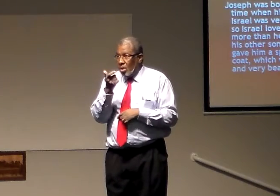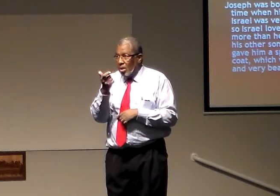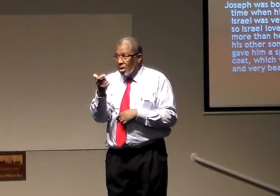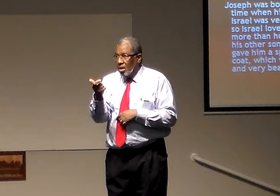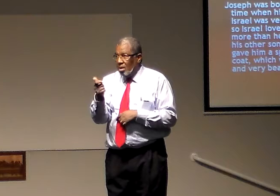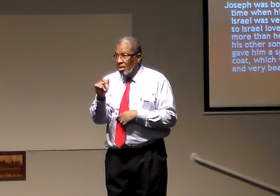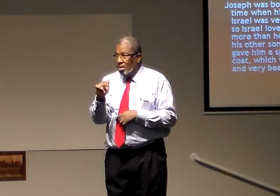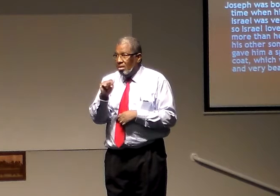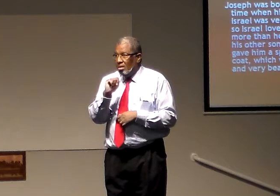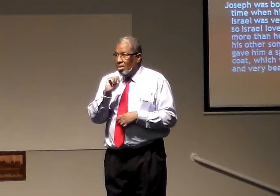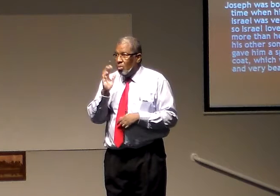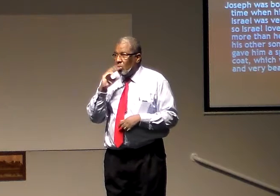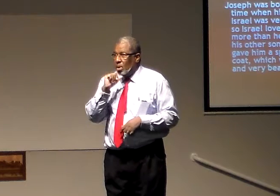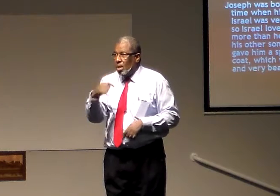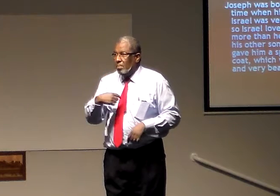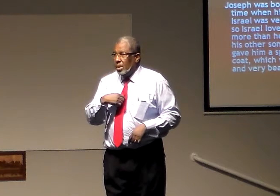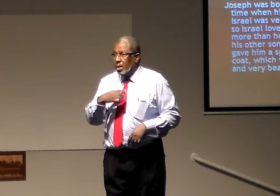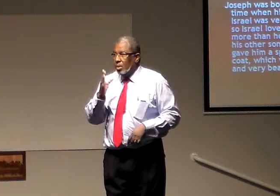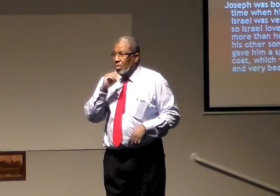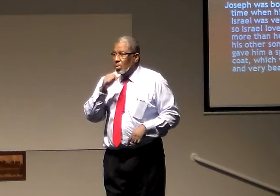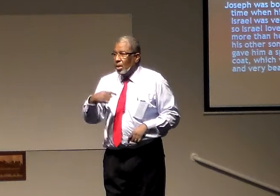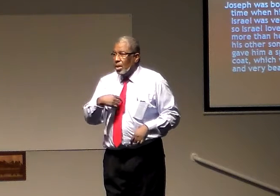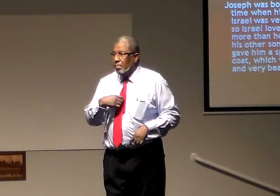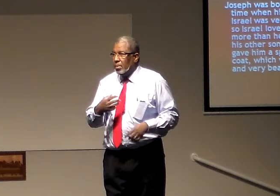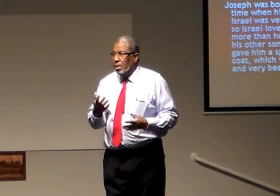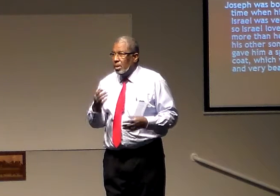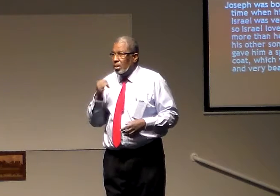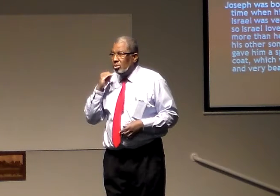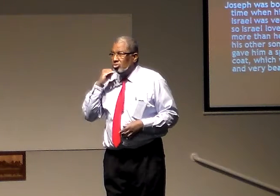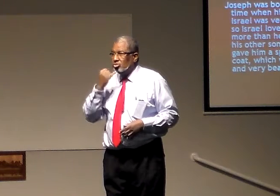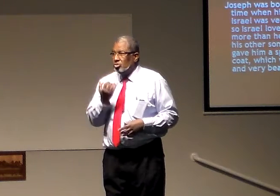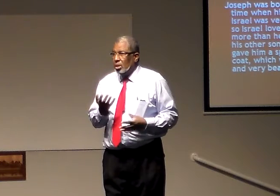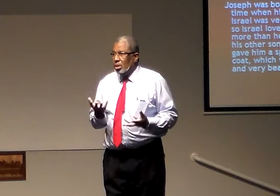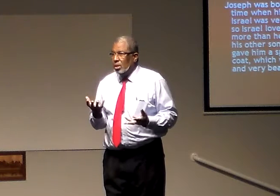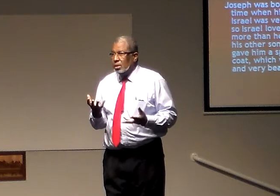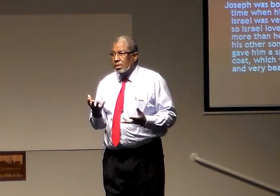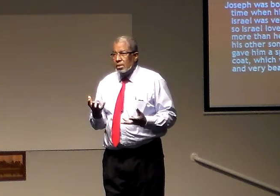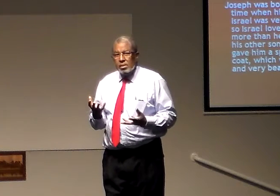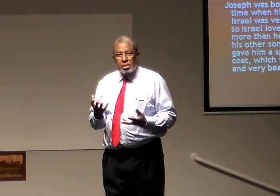And made them jealous. Hey, why not me? Why not me?